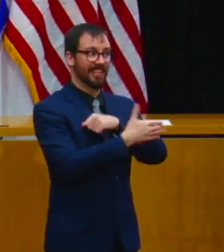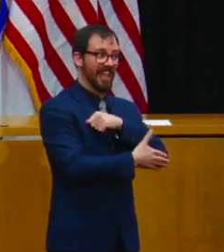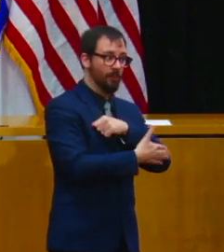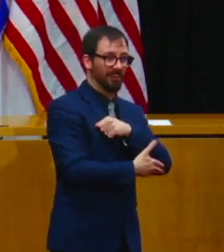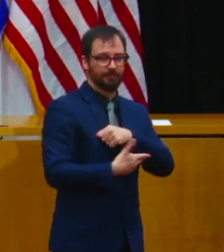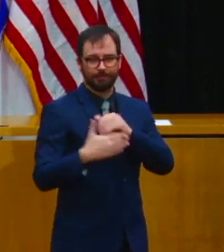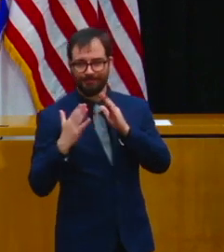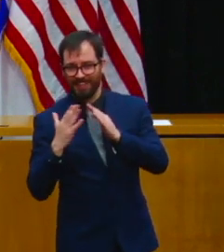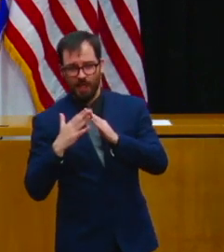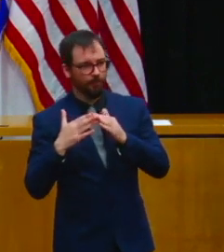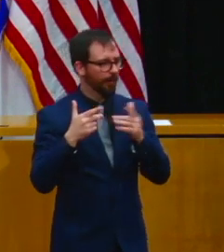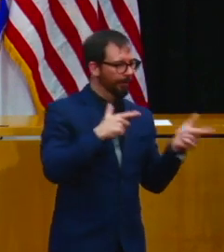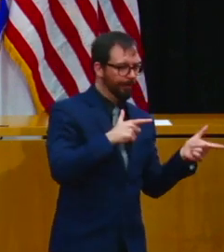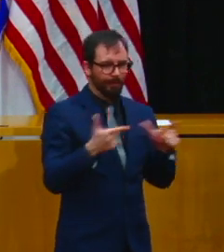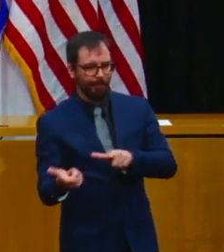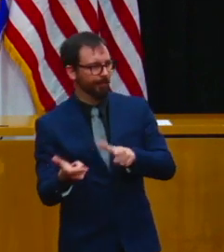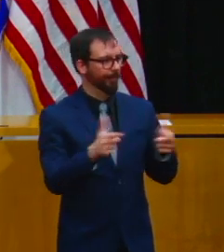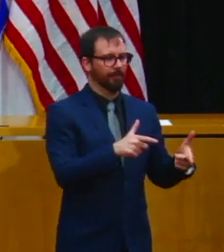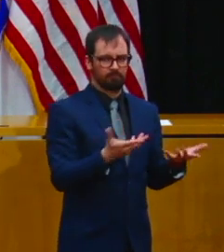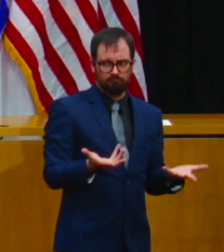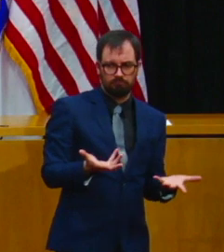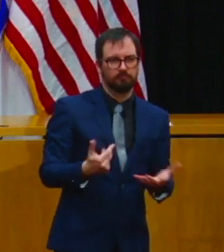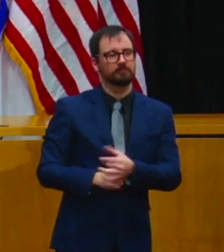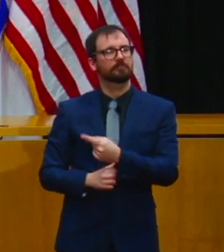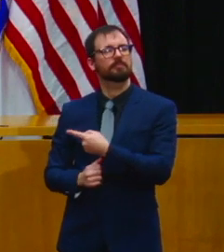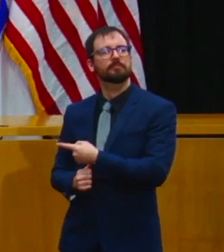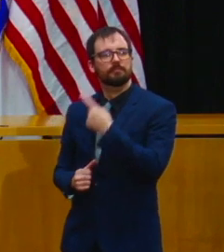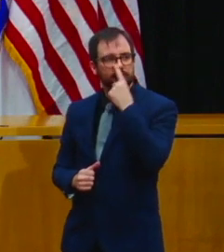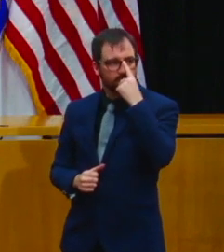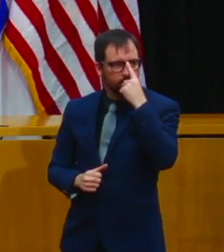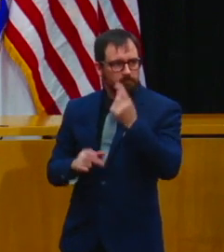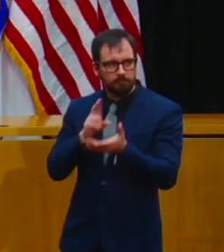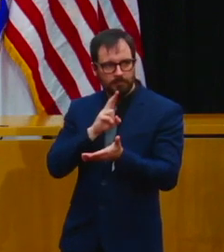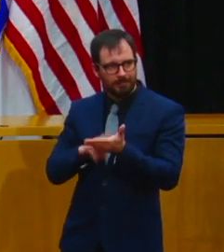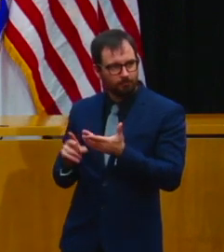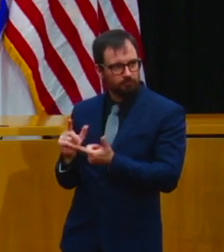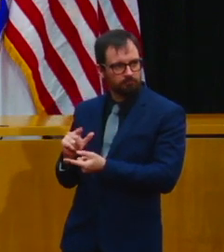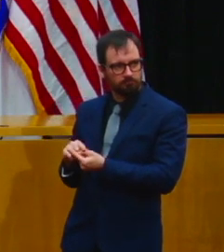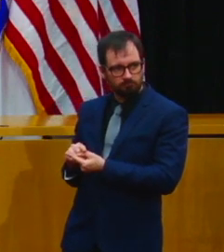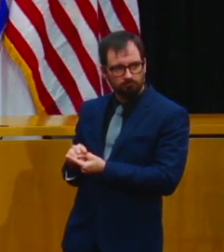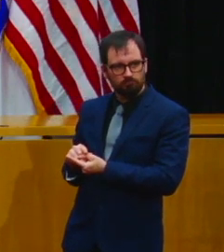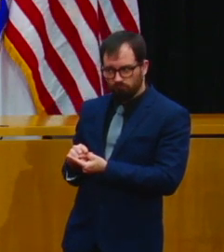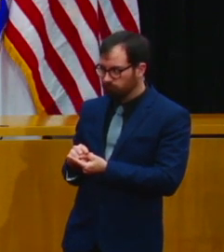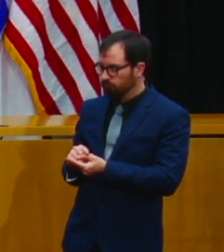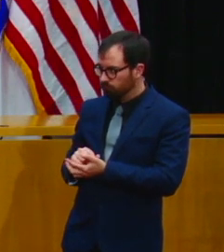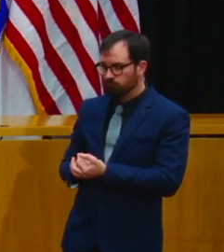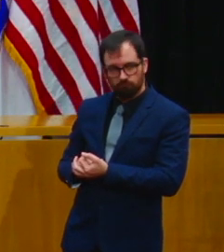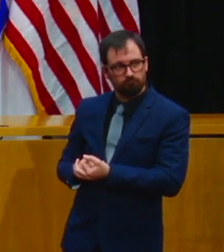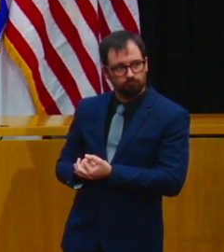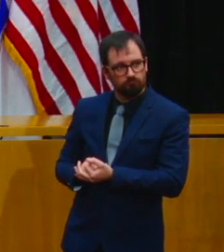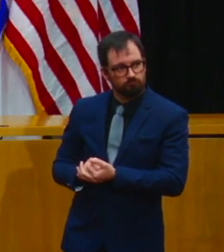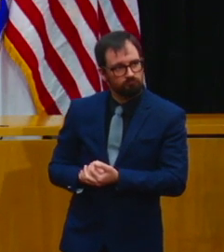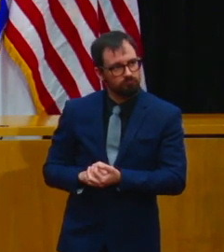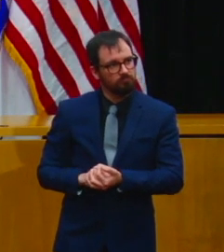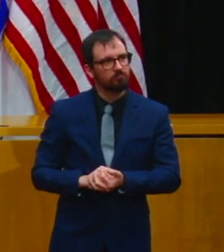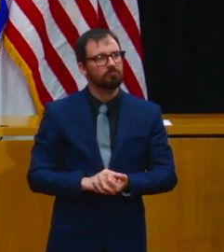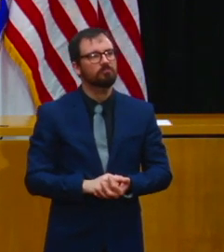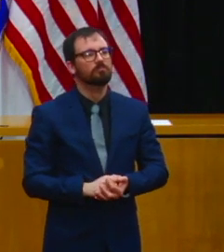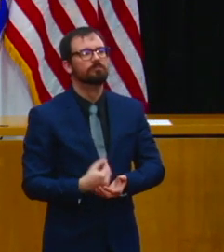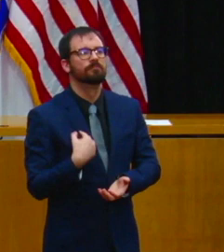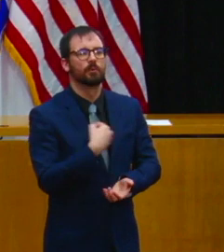basis. Local boards of health know their positive cases. Do you select boards, local